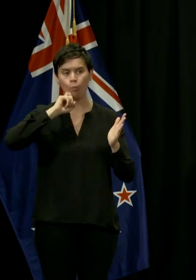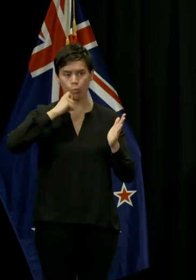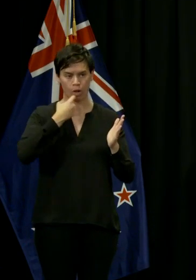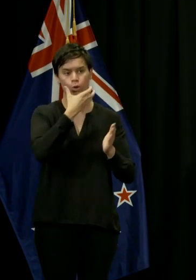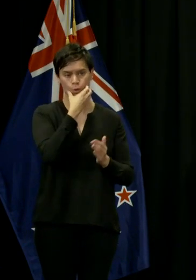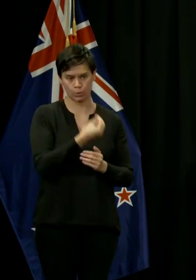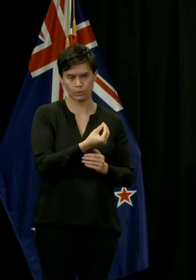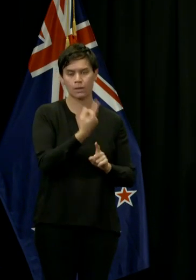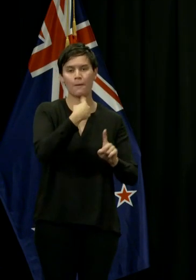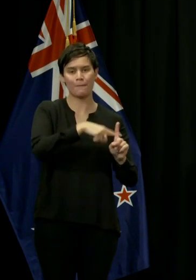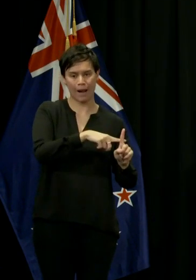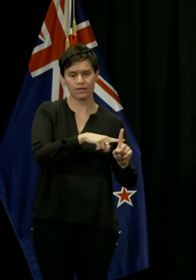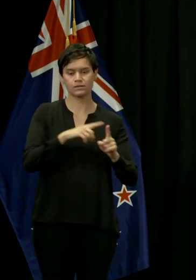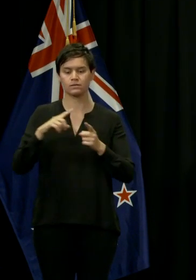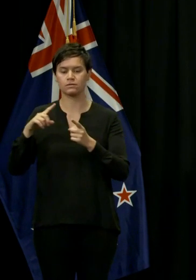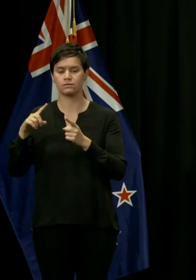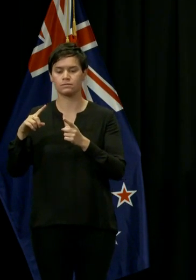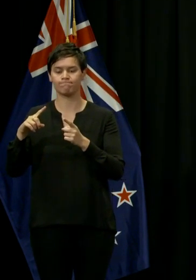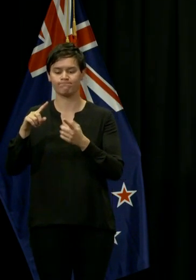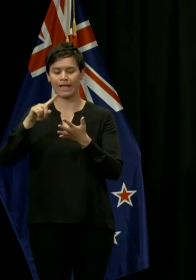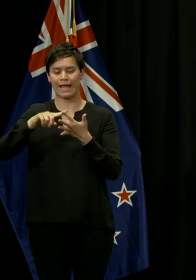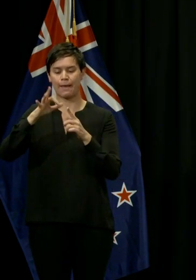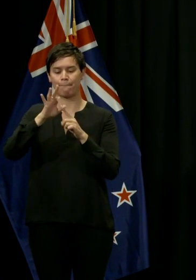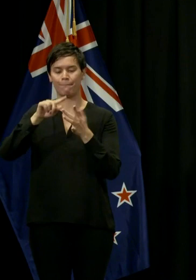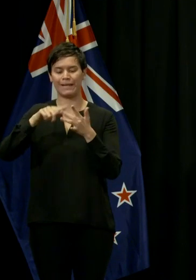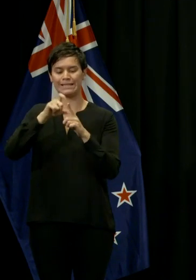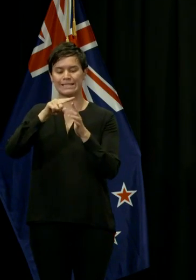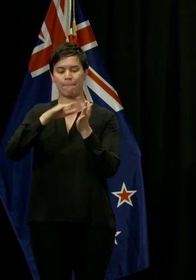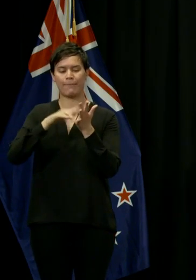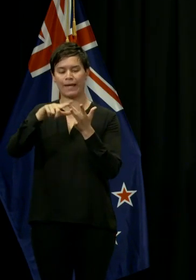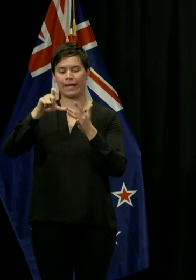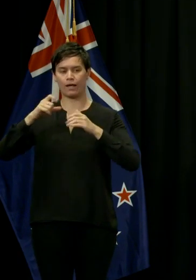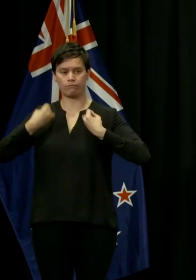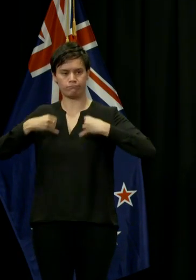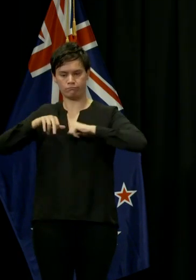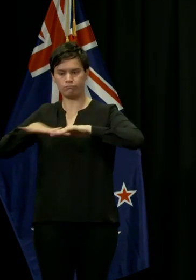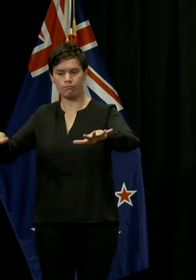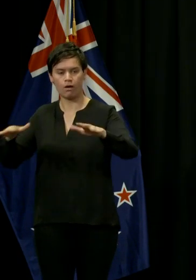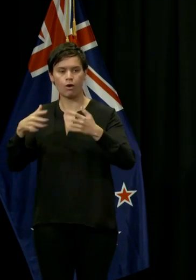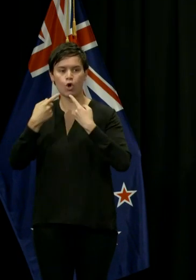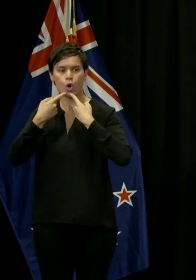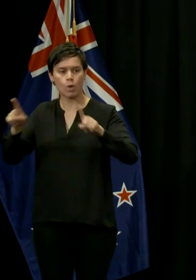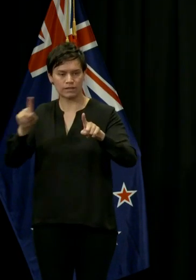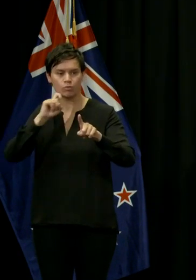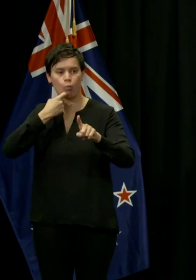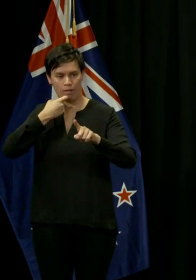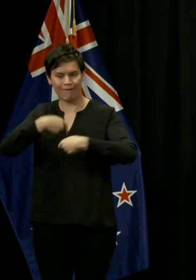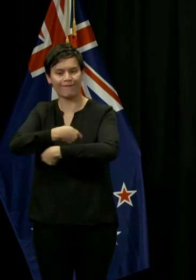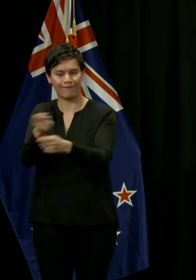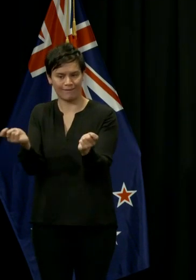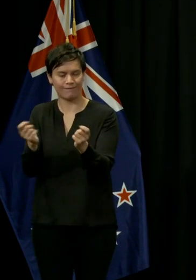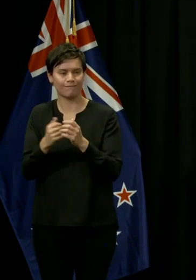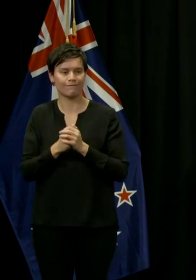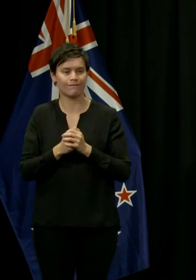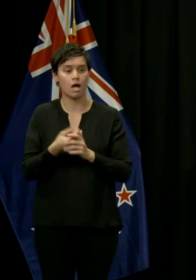which gives, of course, us a range of additional powers to move into the status we're talking about at level 4. And, of course, also we will be in a